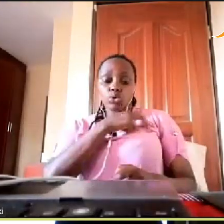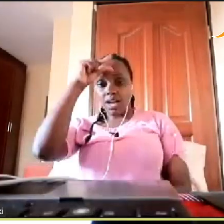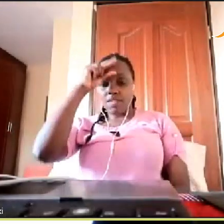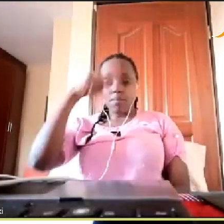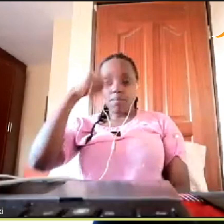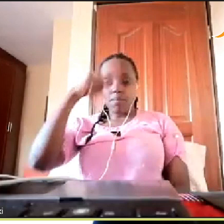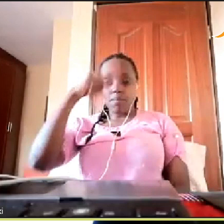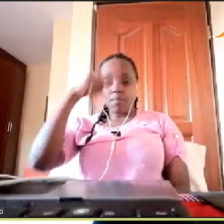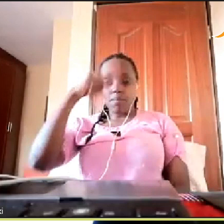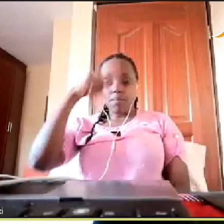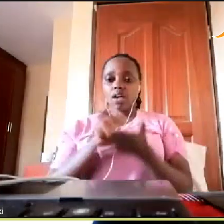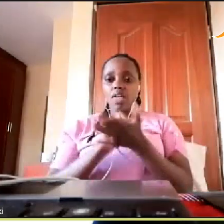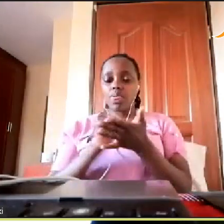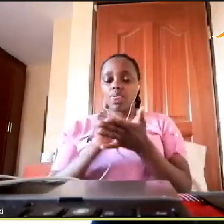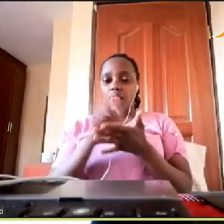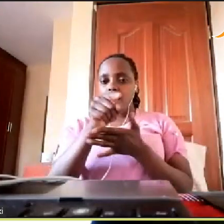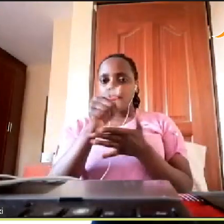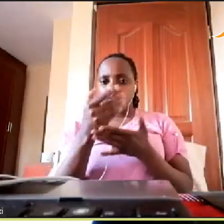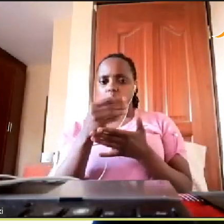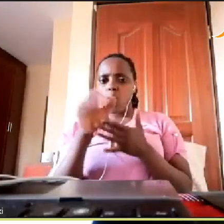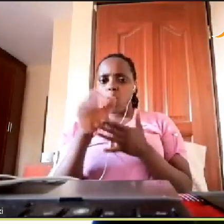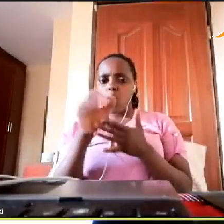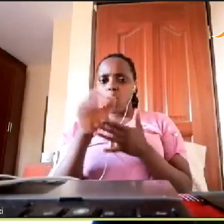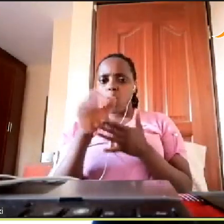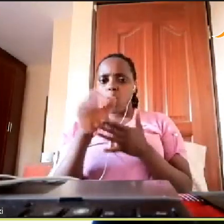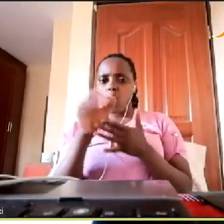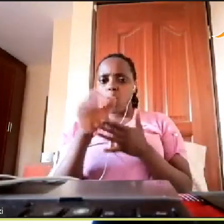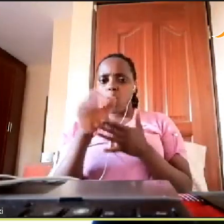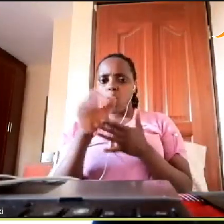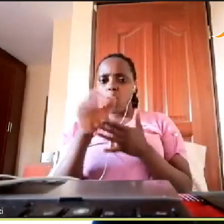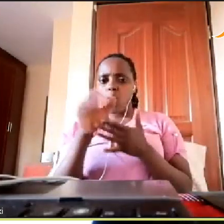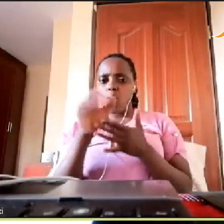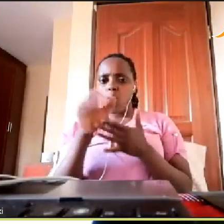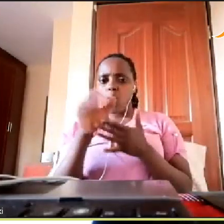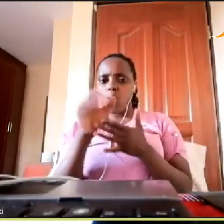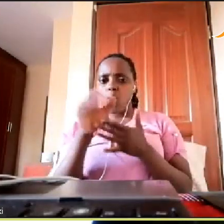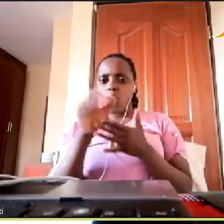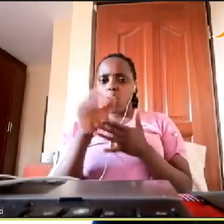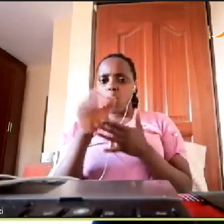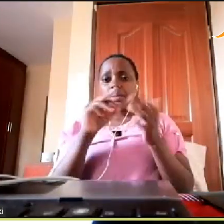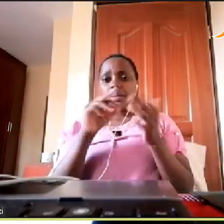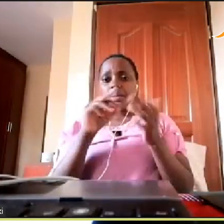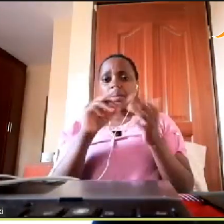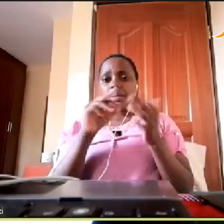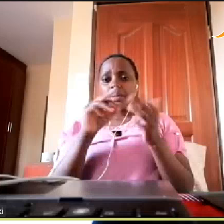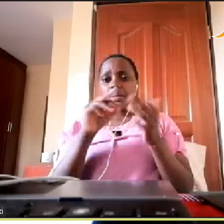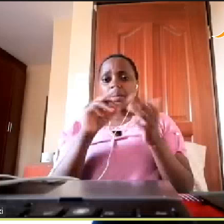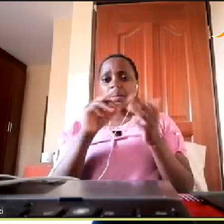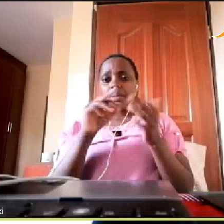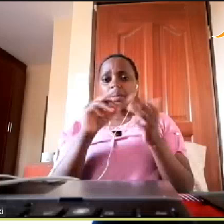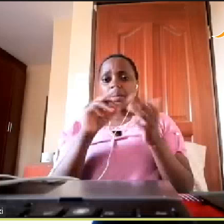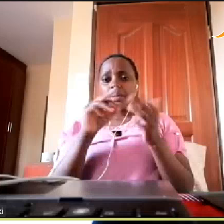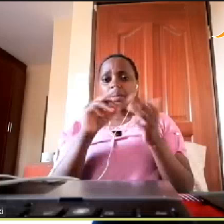are writing our state report to this effect. I think that it needs to be a